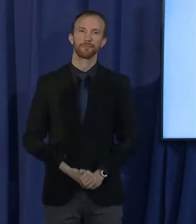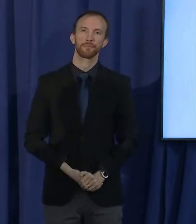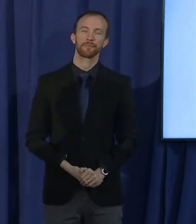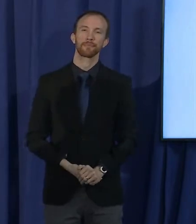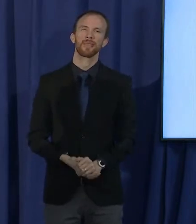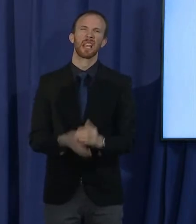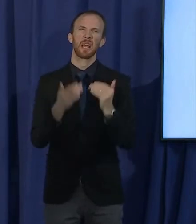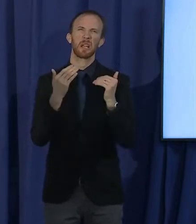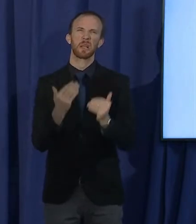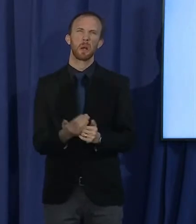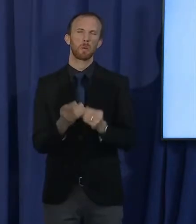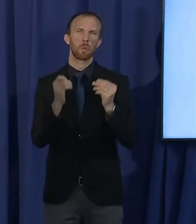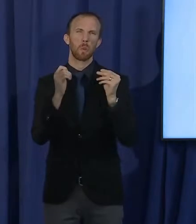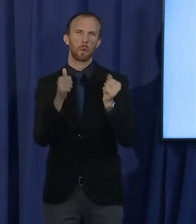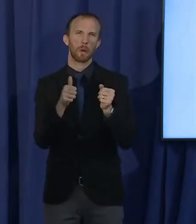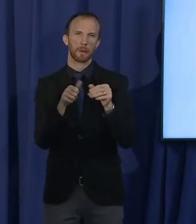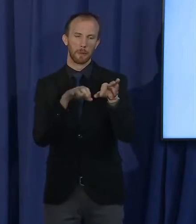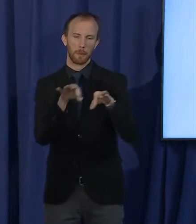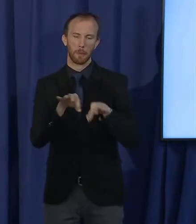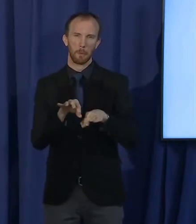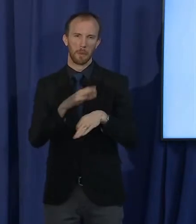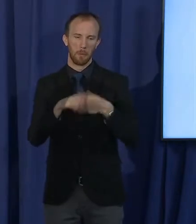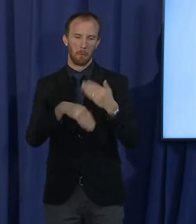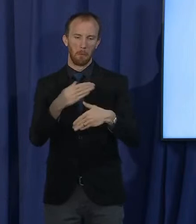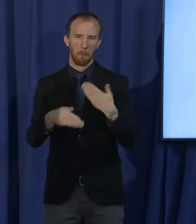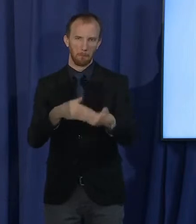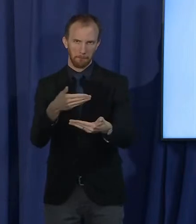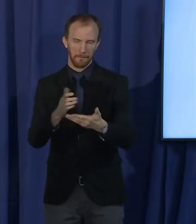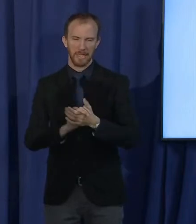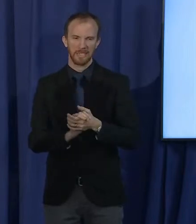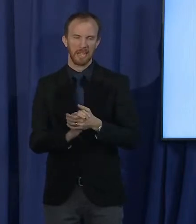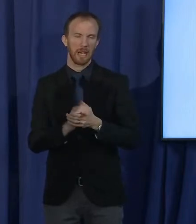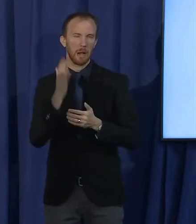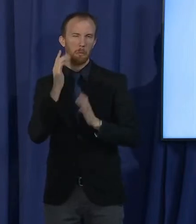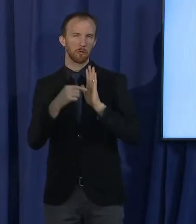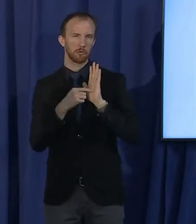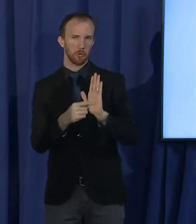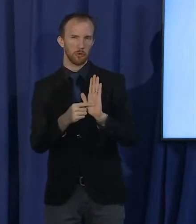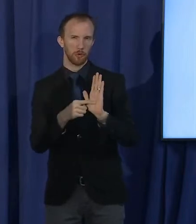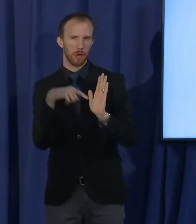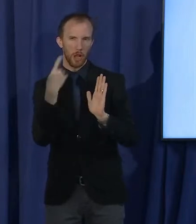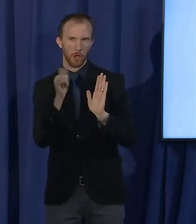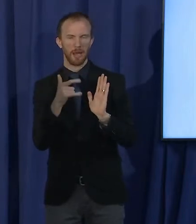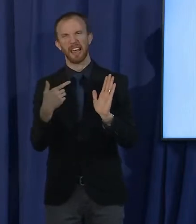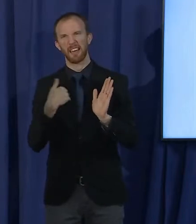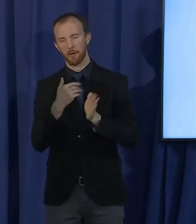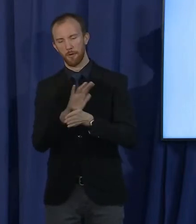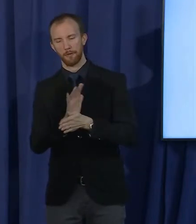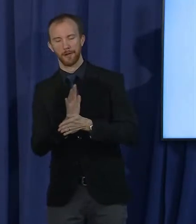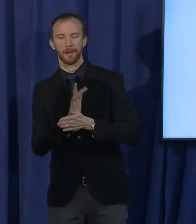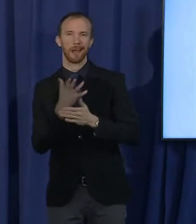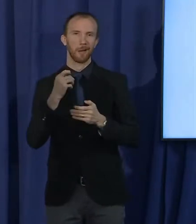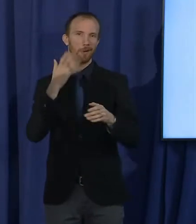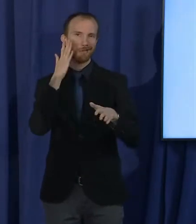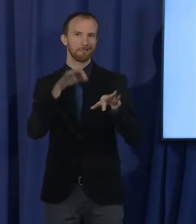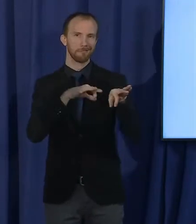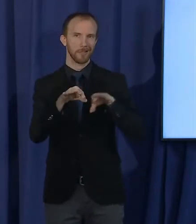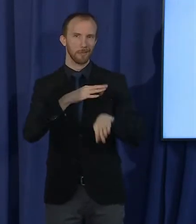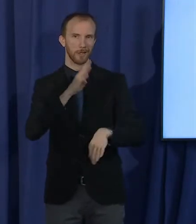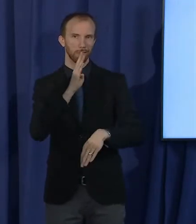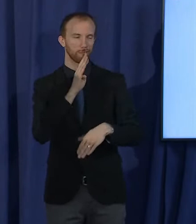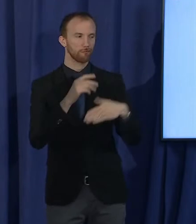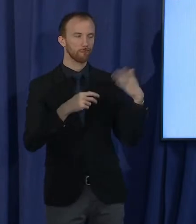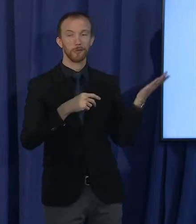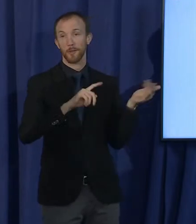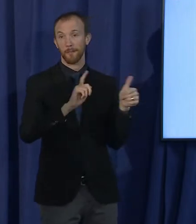I'm just going to quickly walk you through the way the actual experience works in a video right now, and then I'll just walk. What you'll see